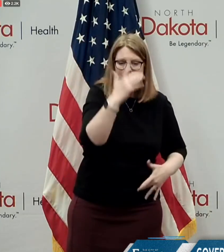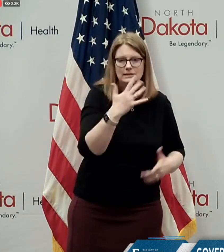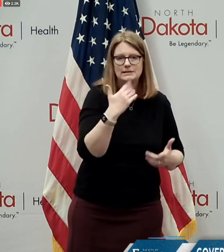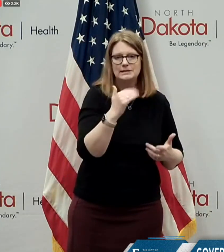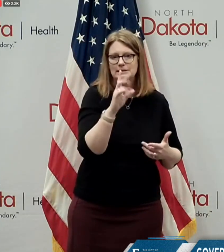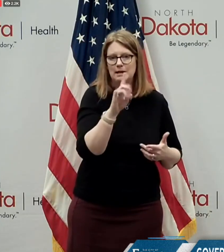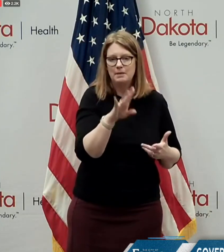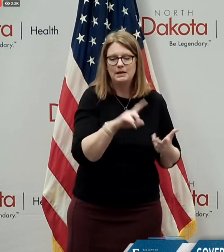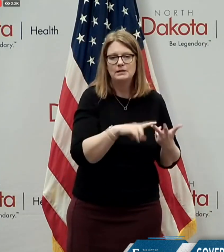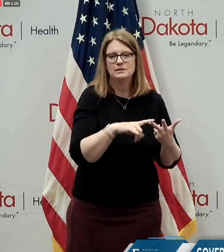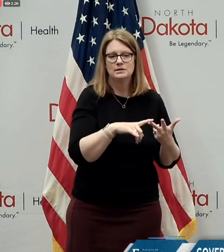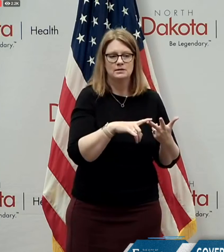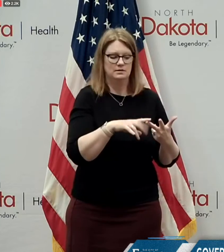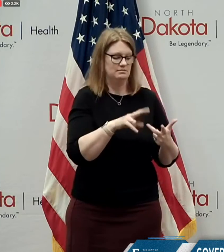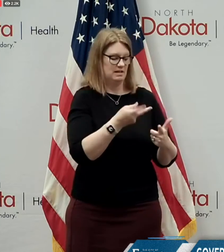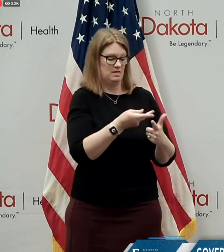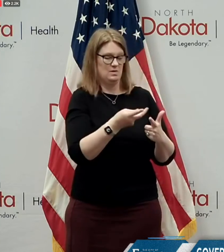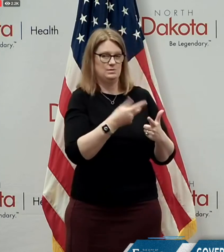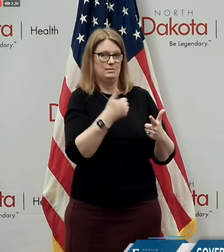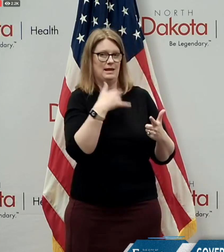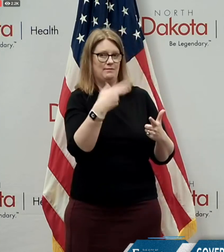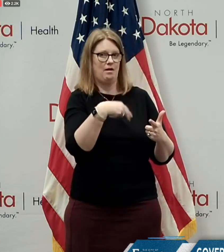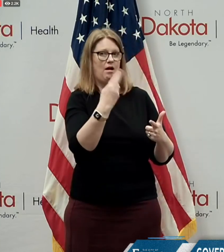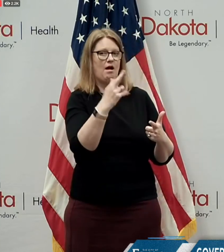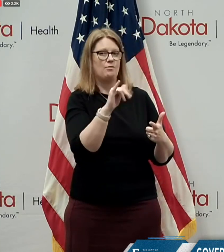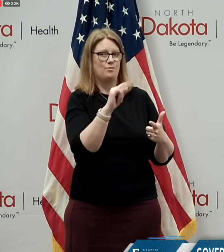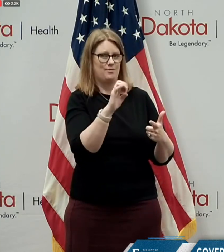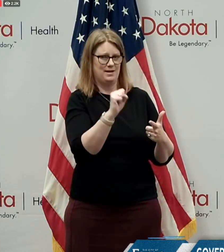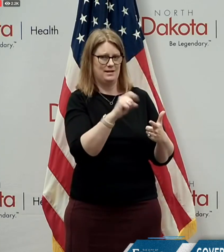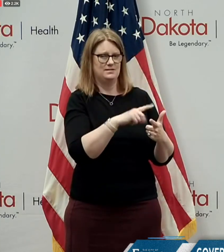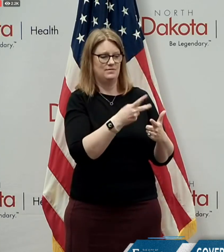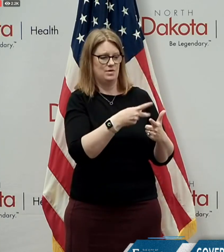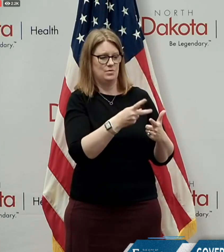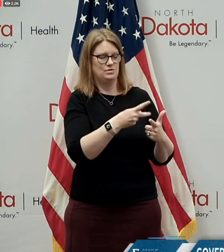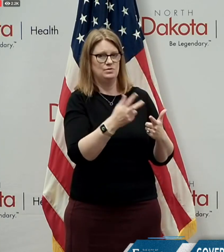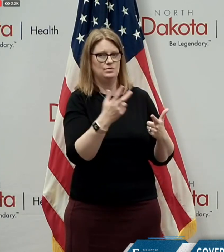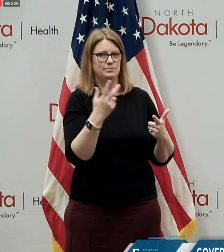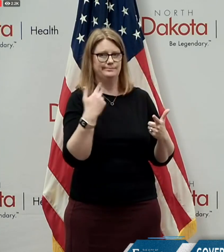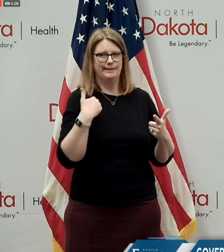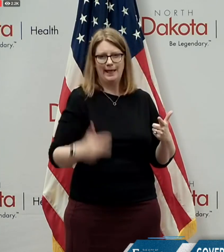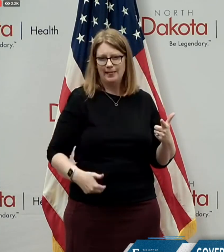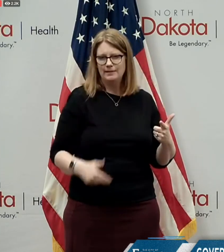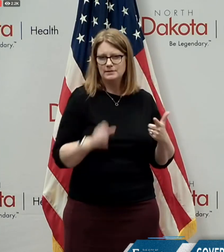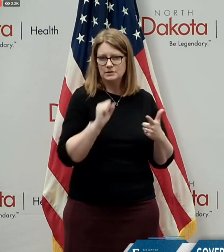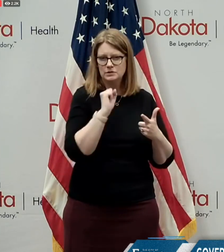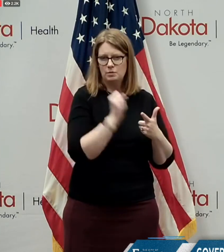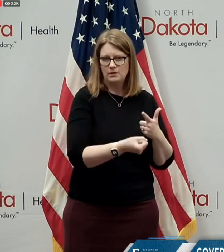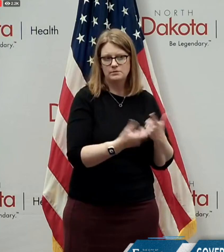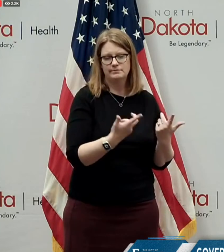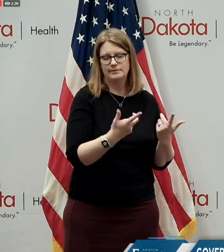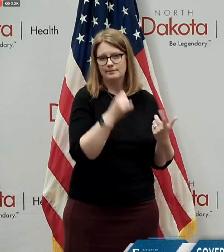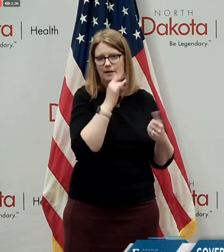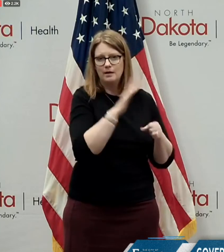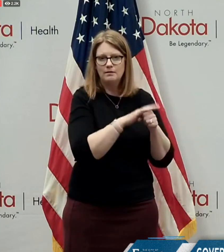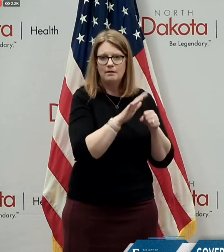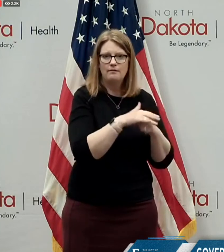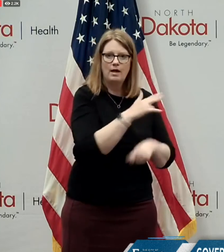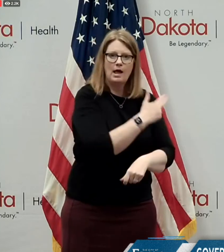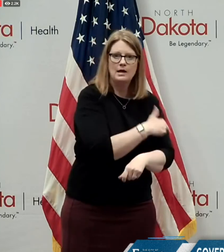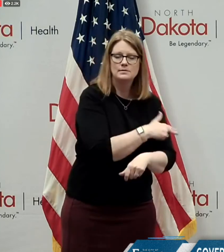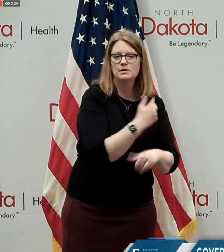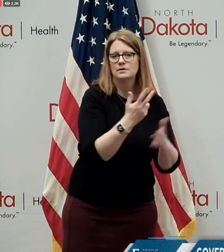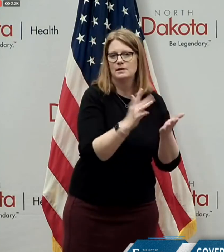high rates of those type of health conditions on a reservation because of lack of hospital and medical care